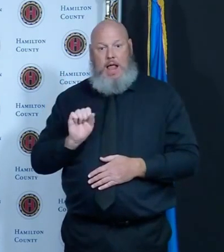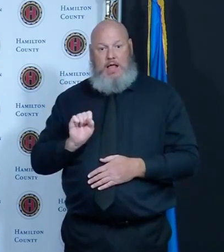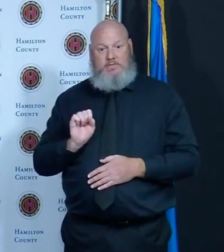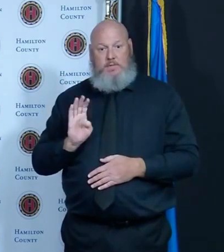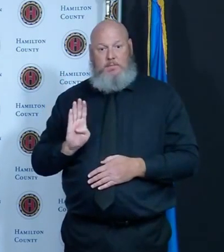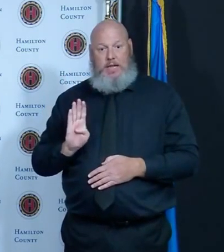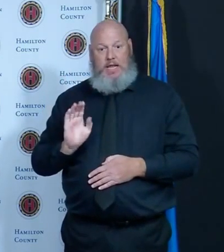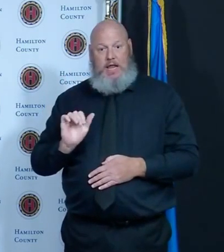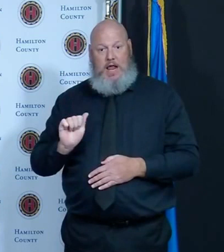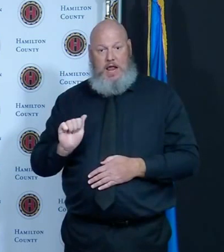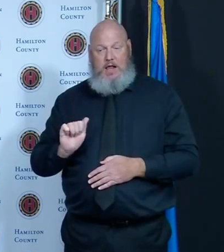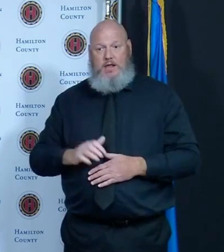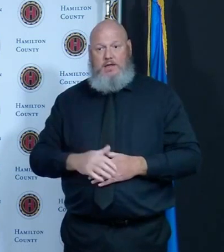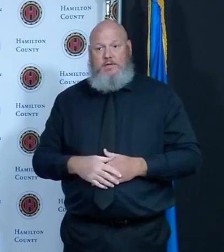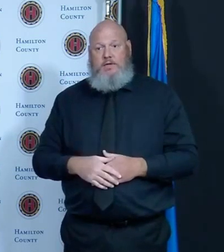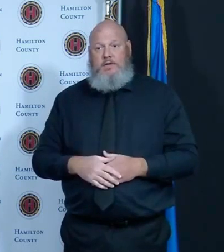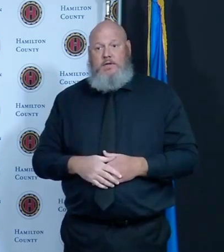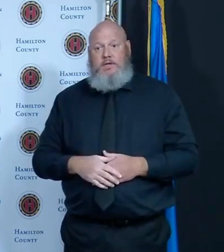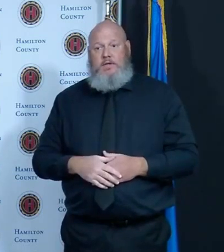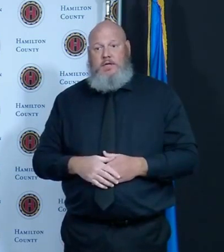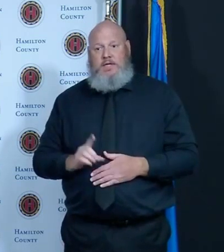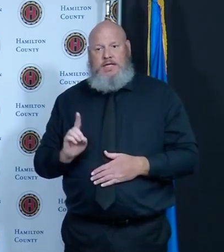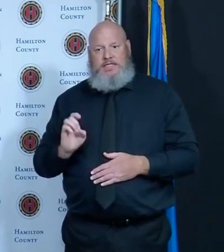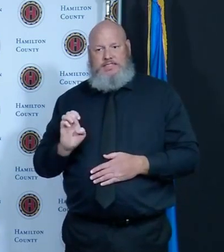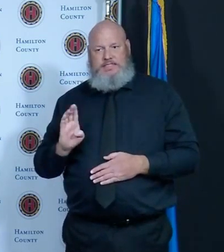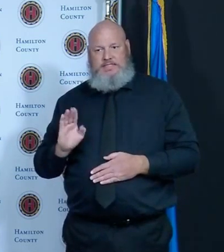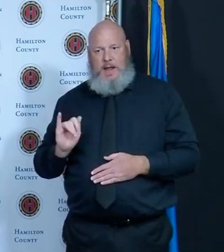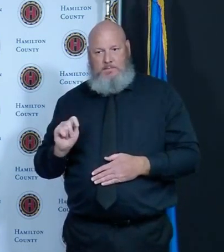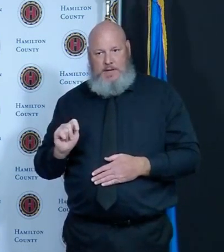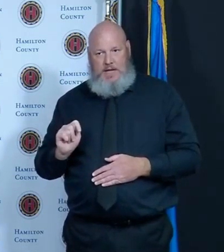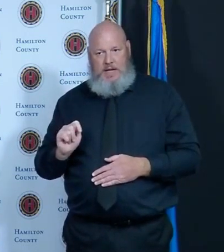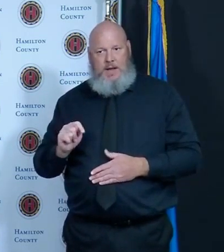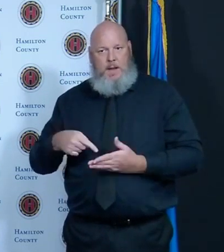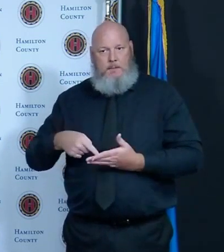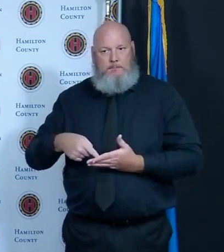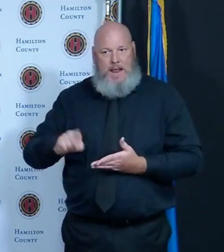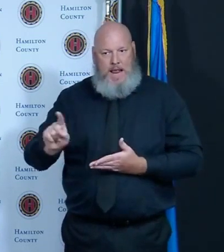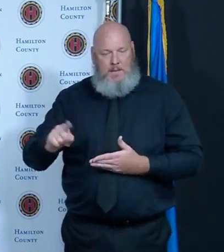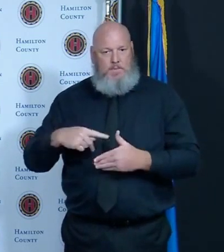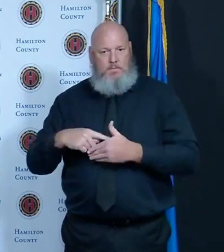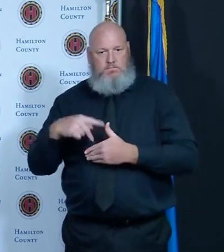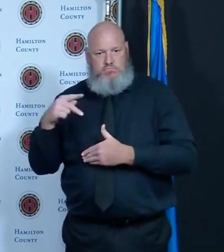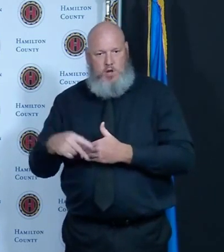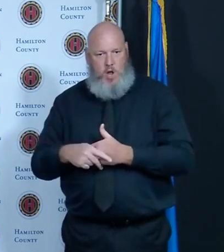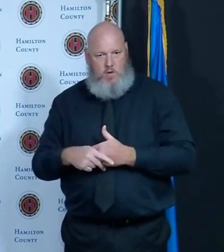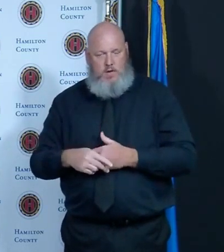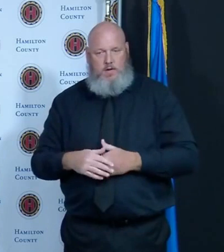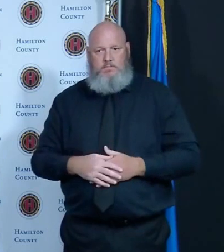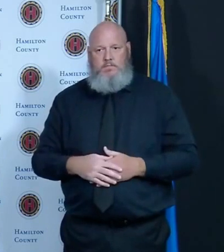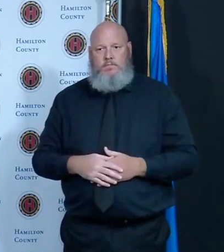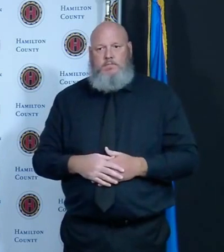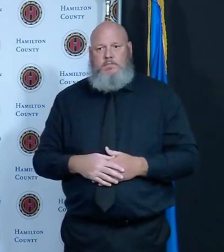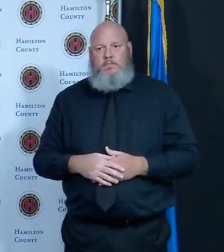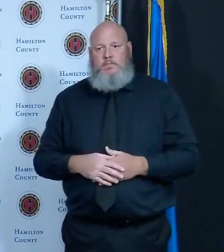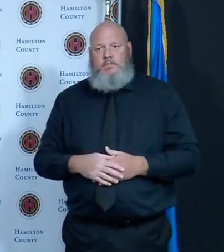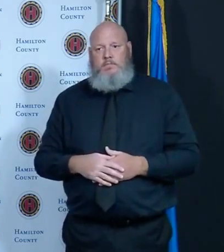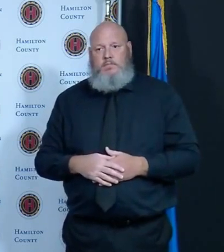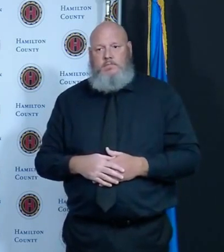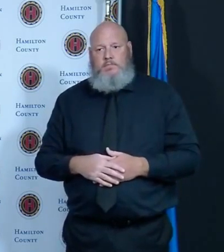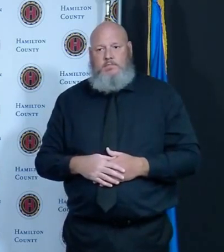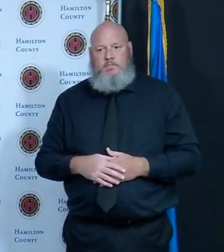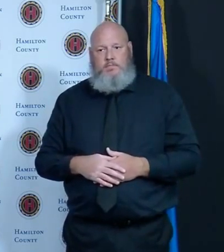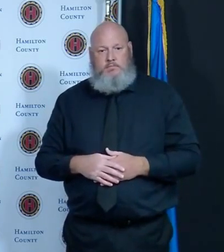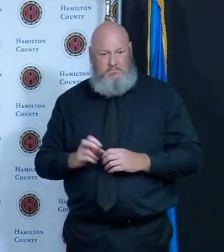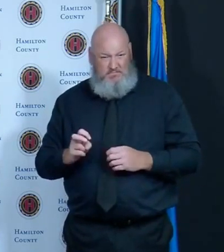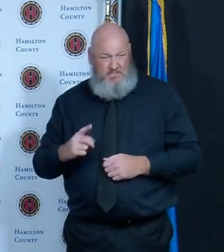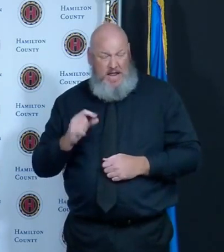Act, any existing SBA 7A, SBA 504, or SBA